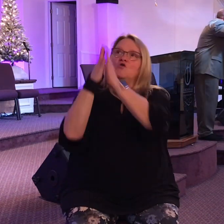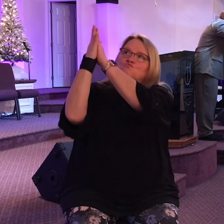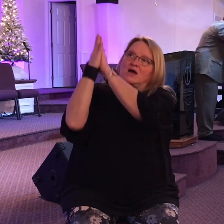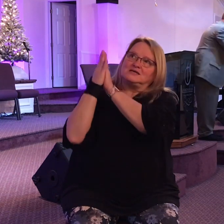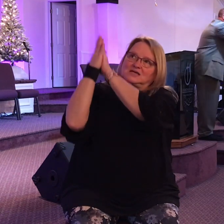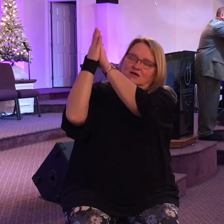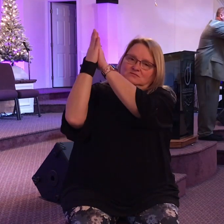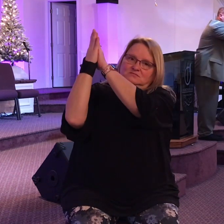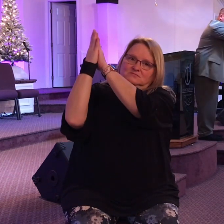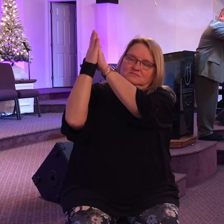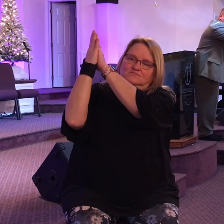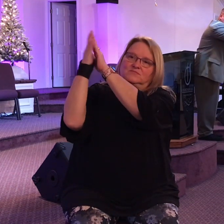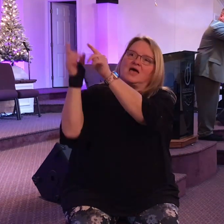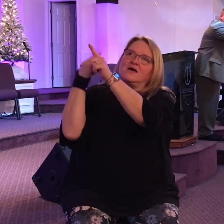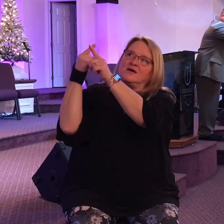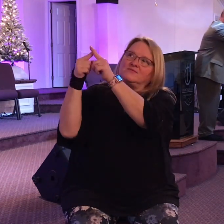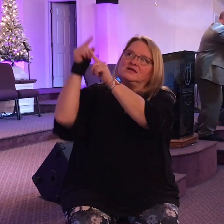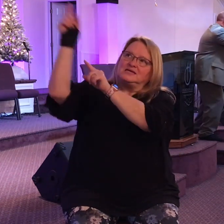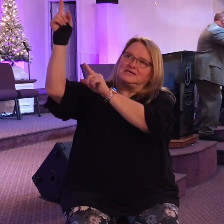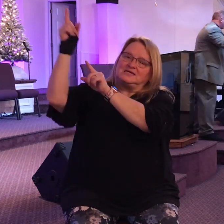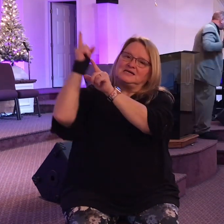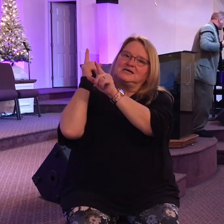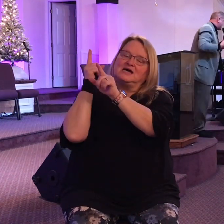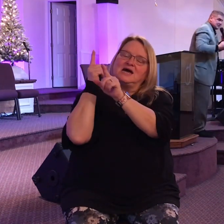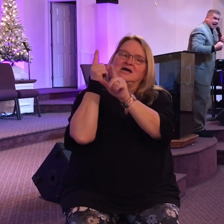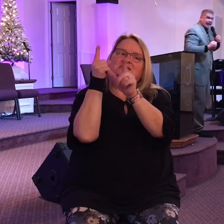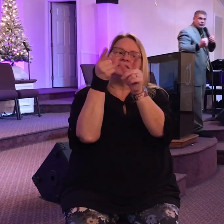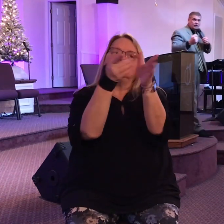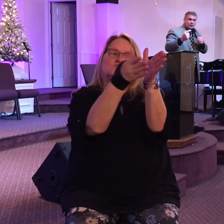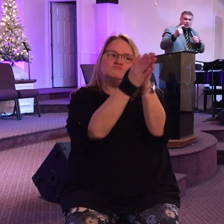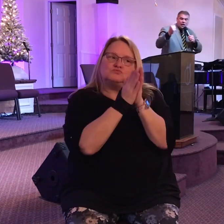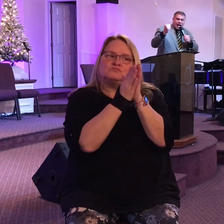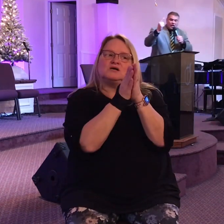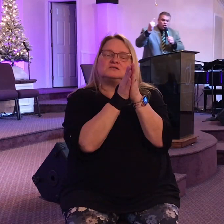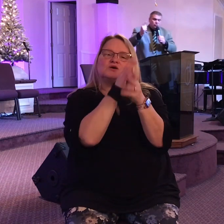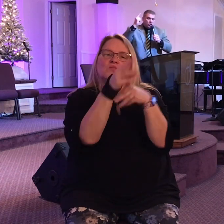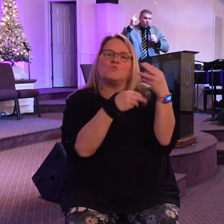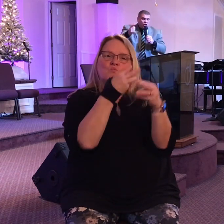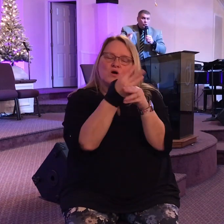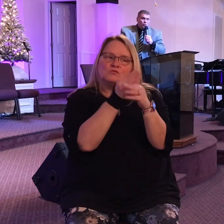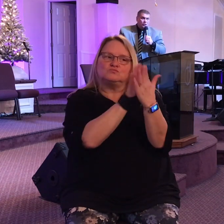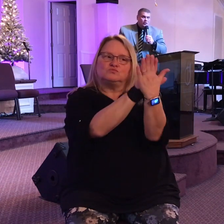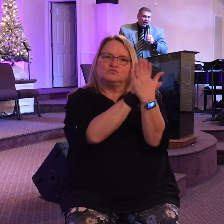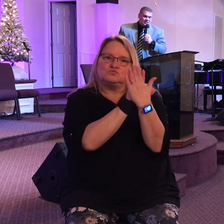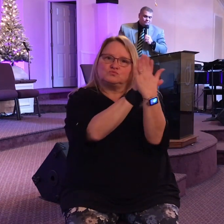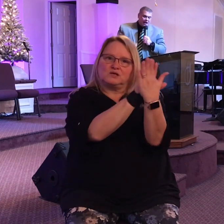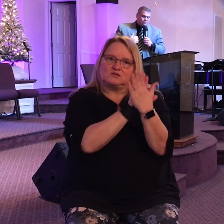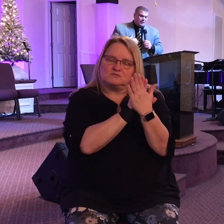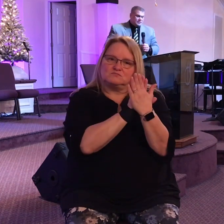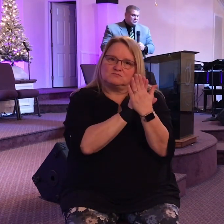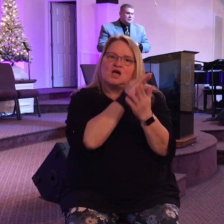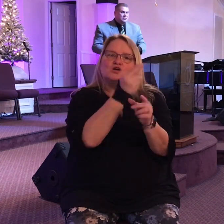is pleading with the world to come and be reconciled, and he's using you as